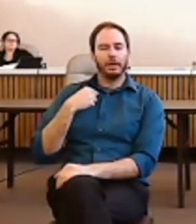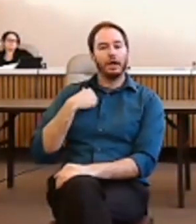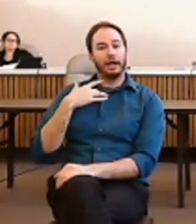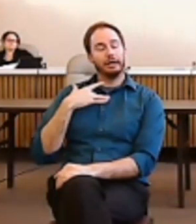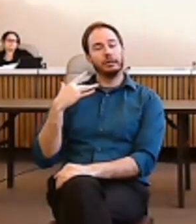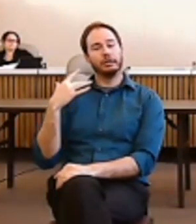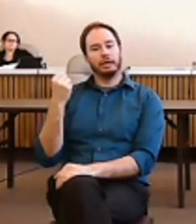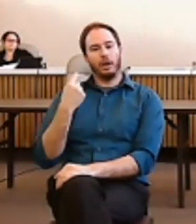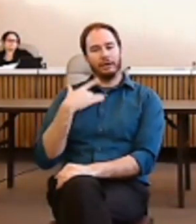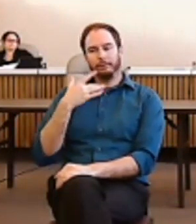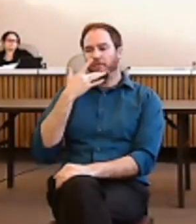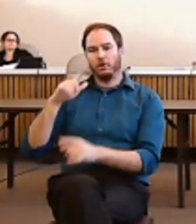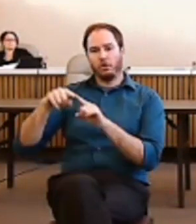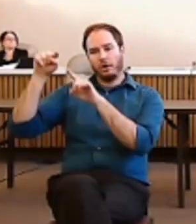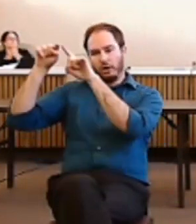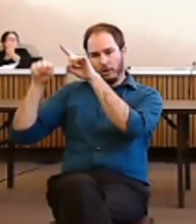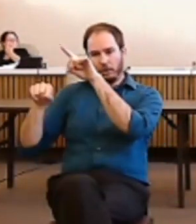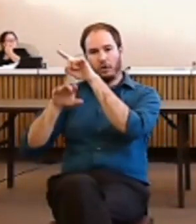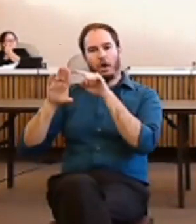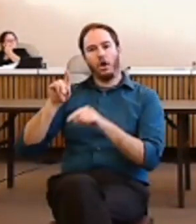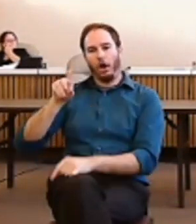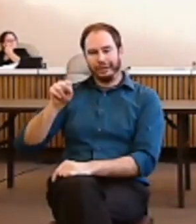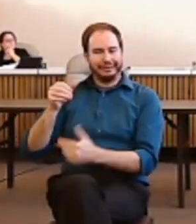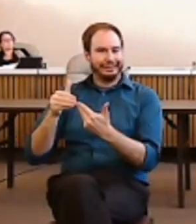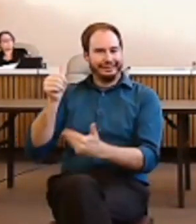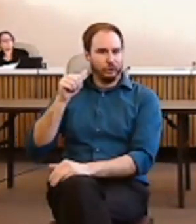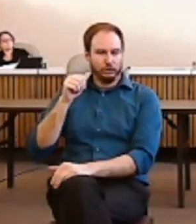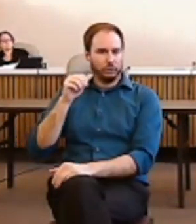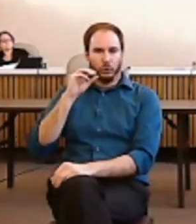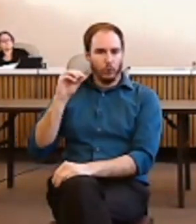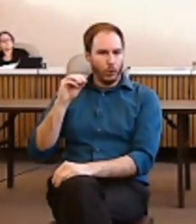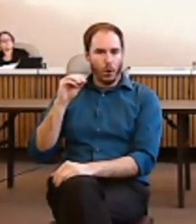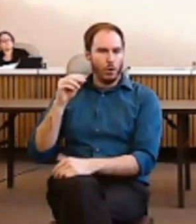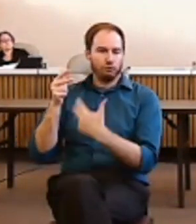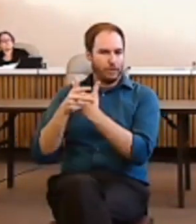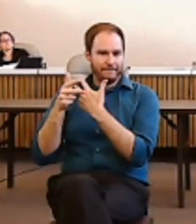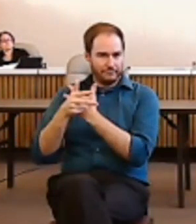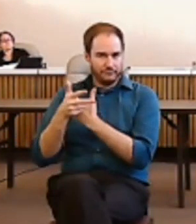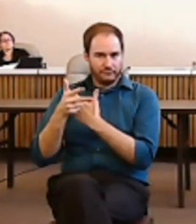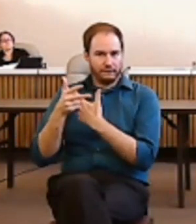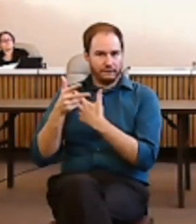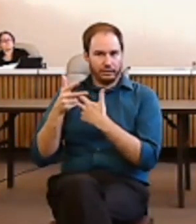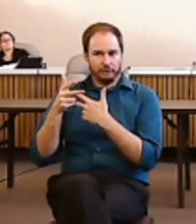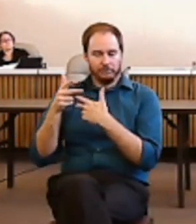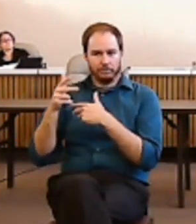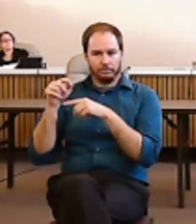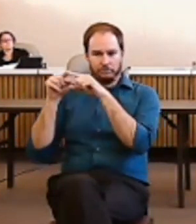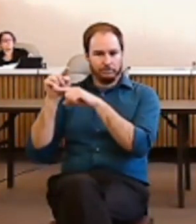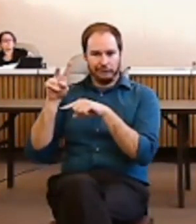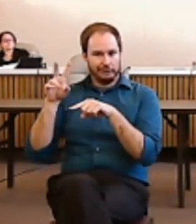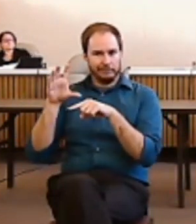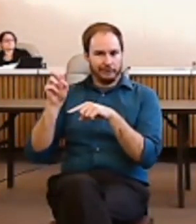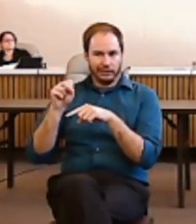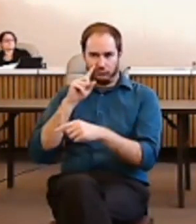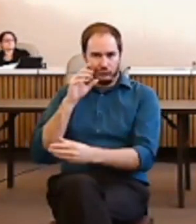take Calkins Road. It's much easier. There's no traffic from CVS going that way there, and